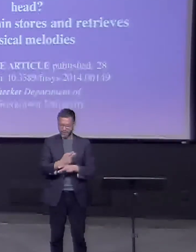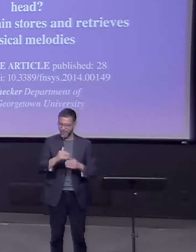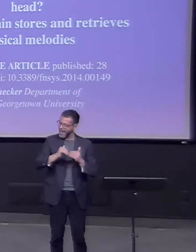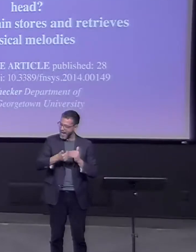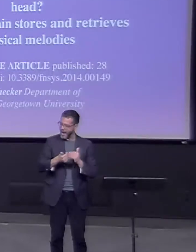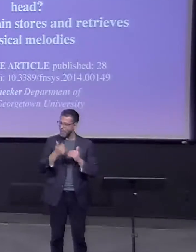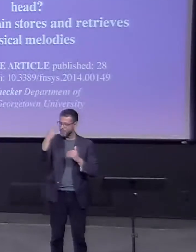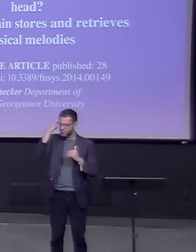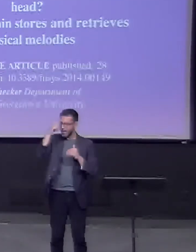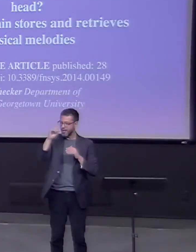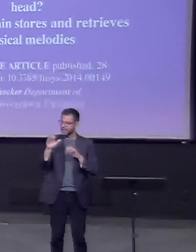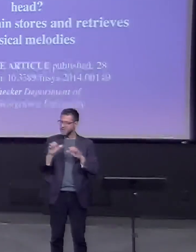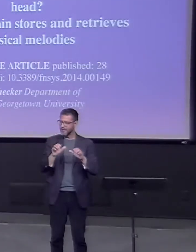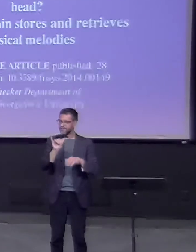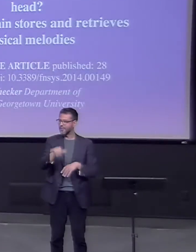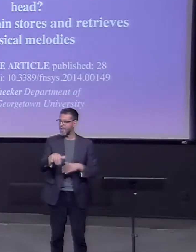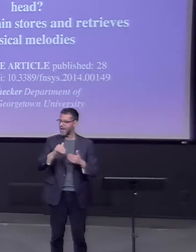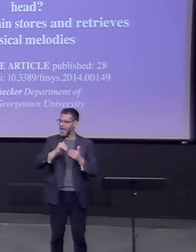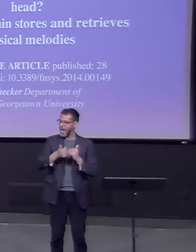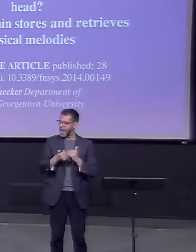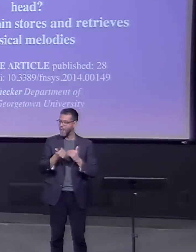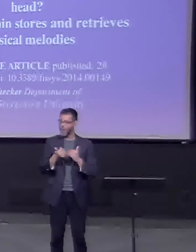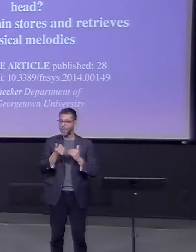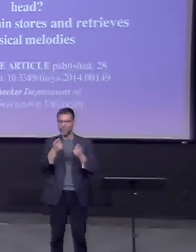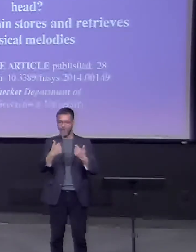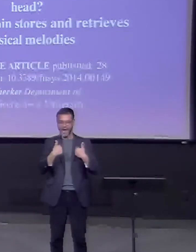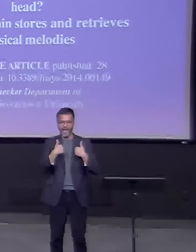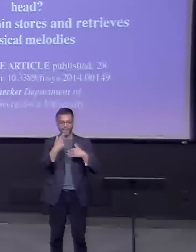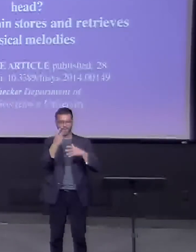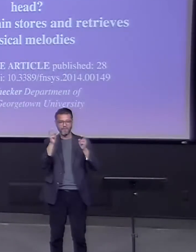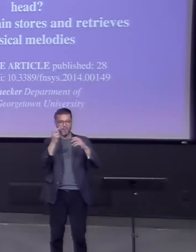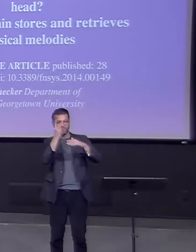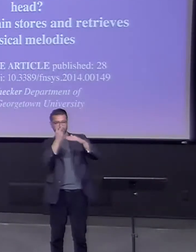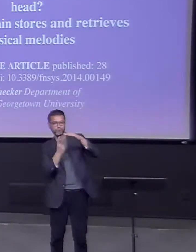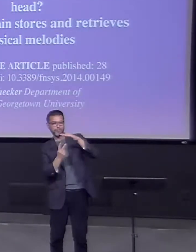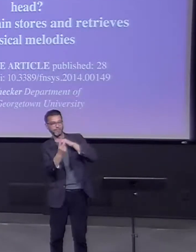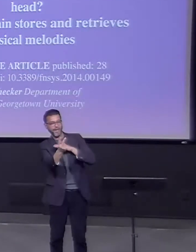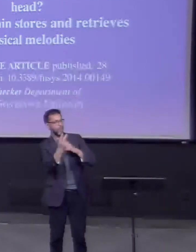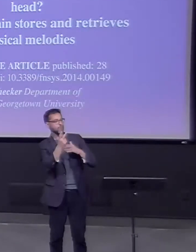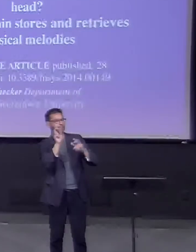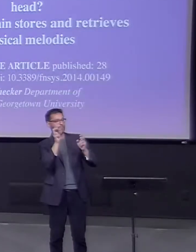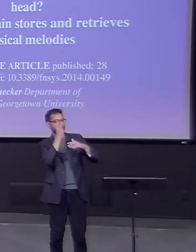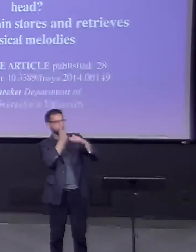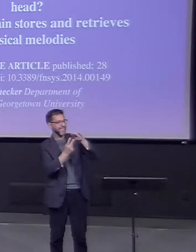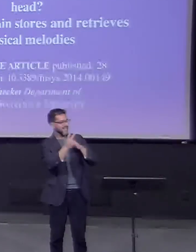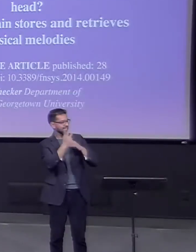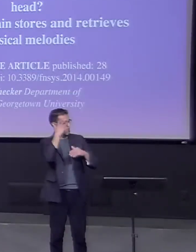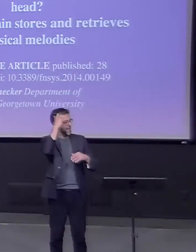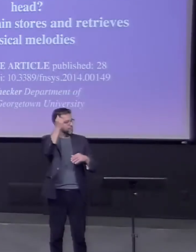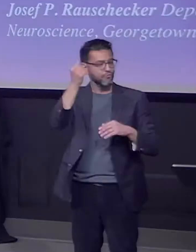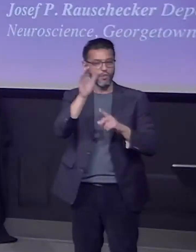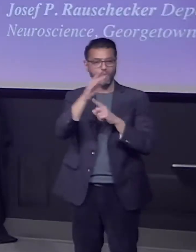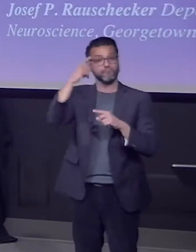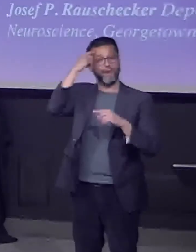brain. How can you have a prospective memory where your brain predicts what the next song is that you're going to